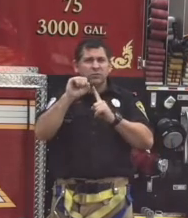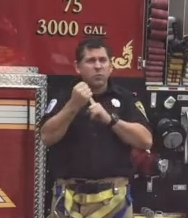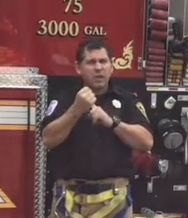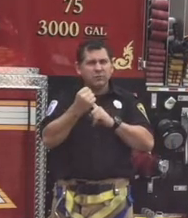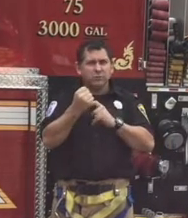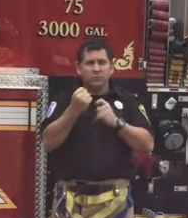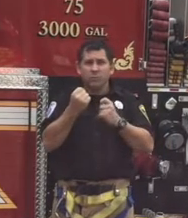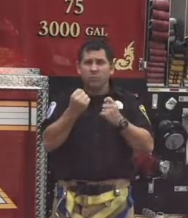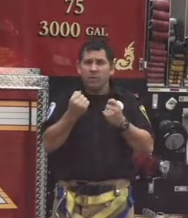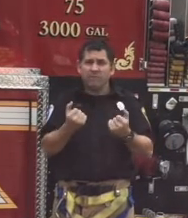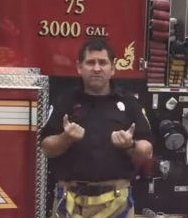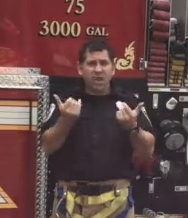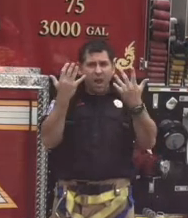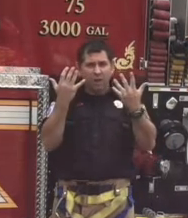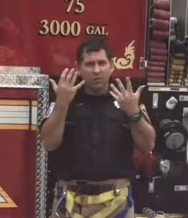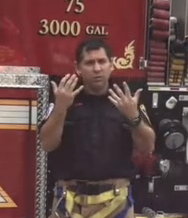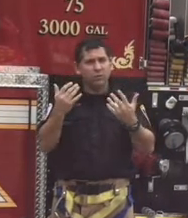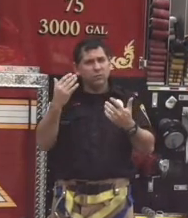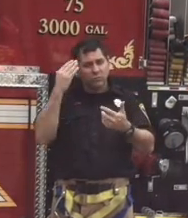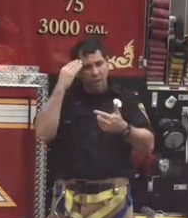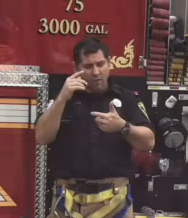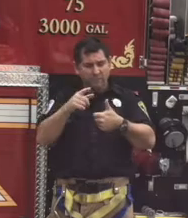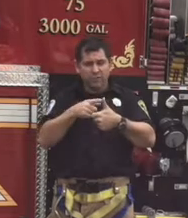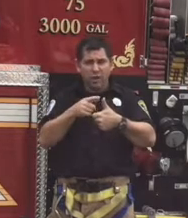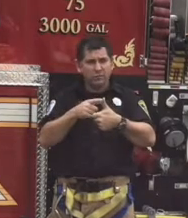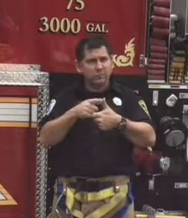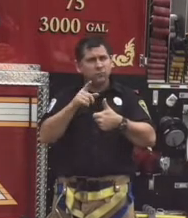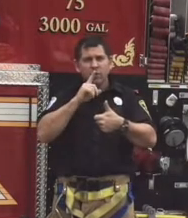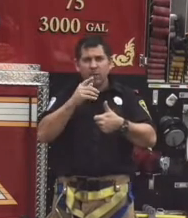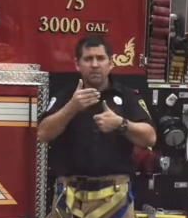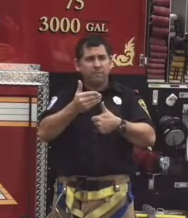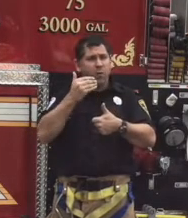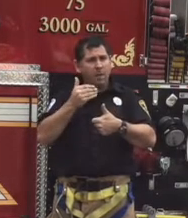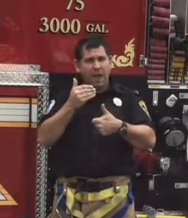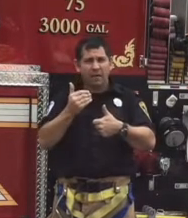Now, it's important to know 5 things in a fire.